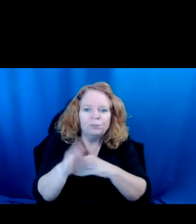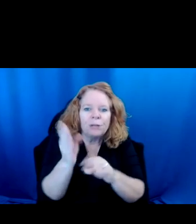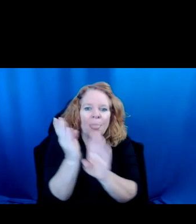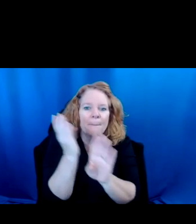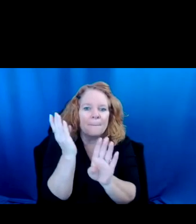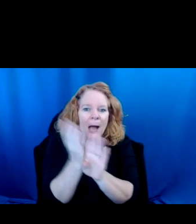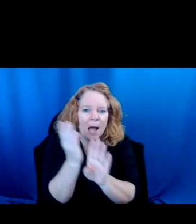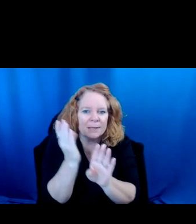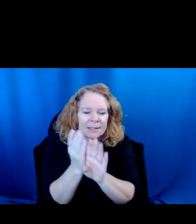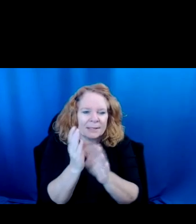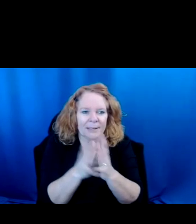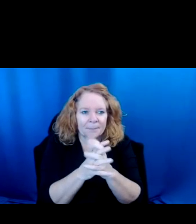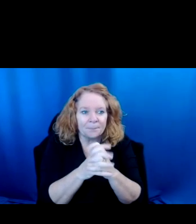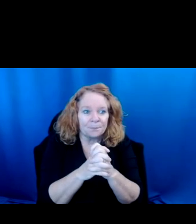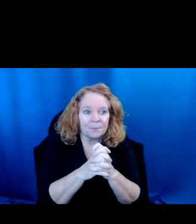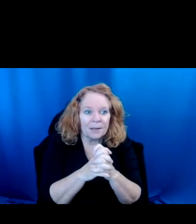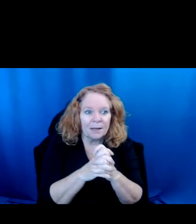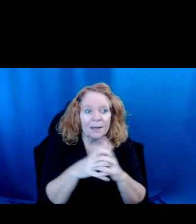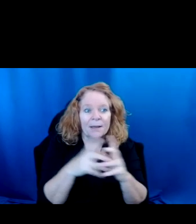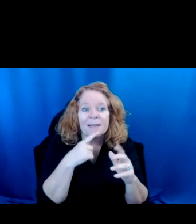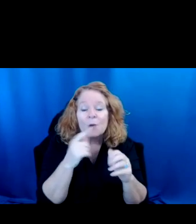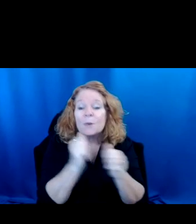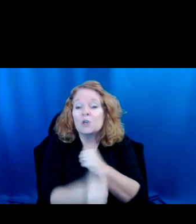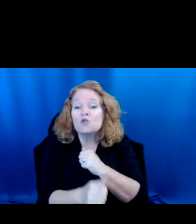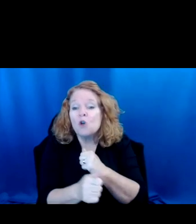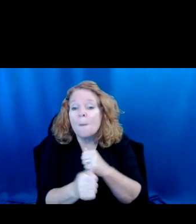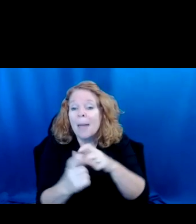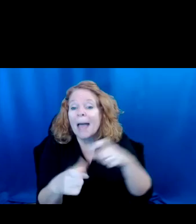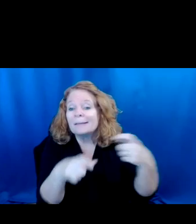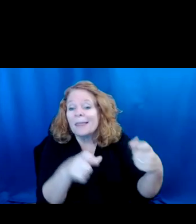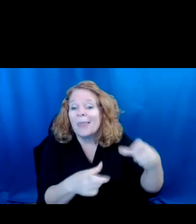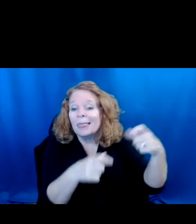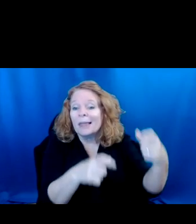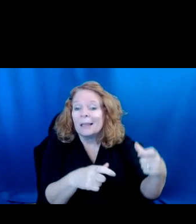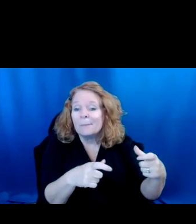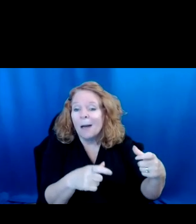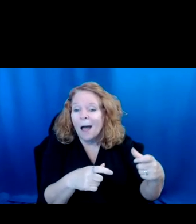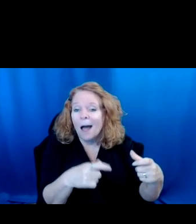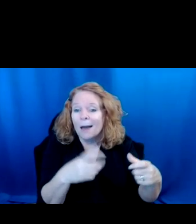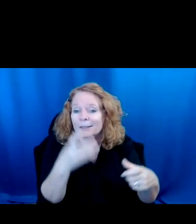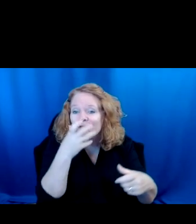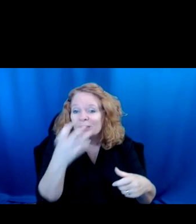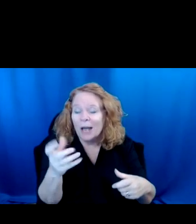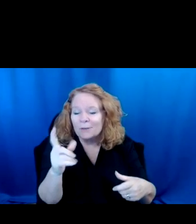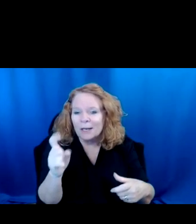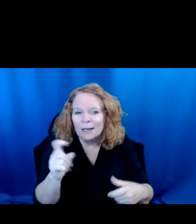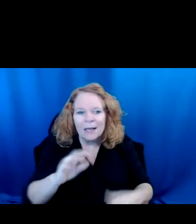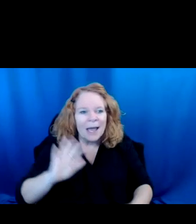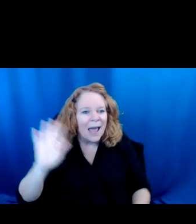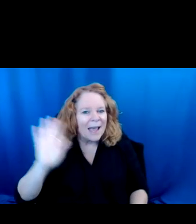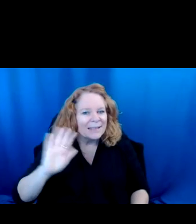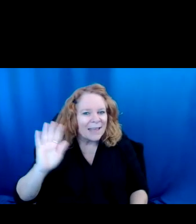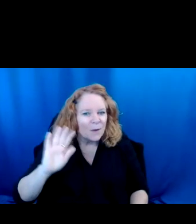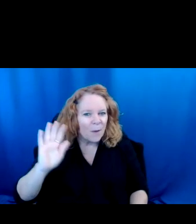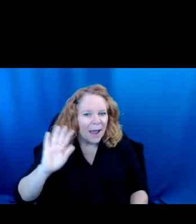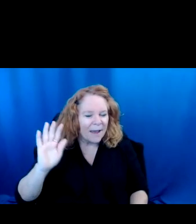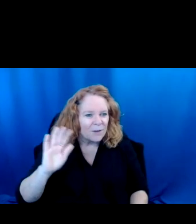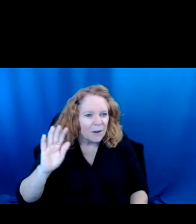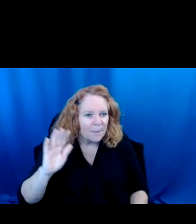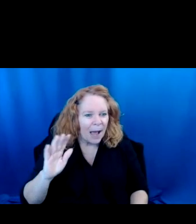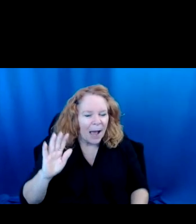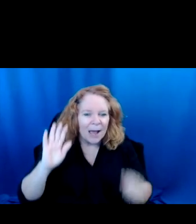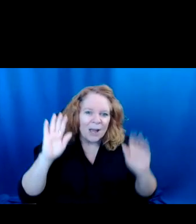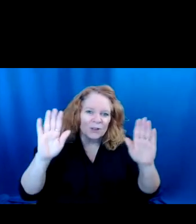next time we go past the lily pond, Fabby," shouted Marvin and Arabella as they waved goodbye to their